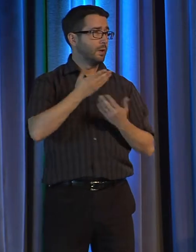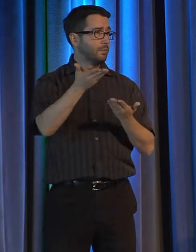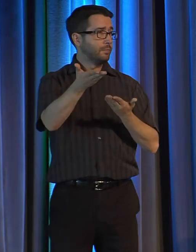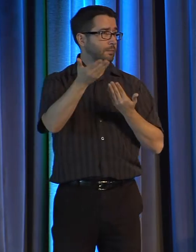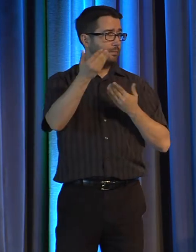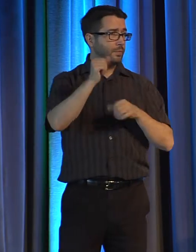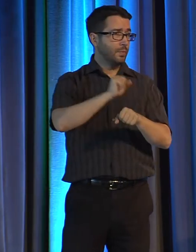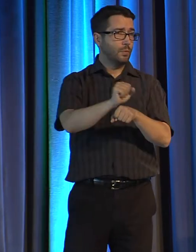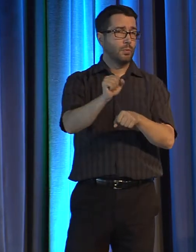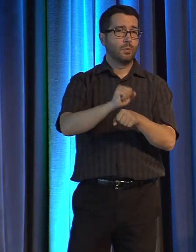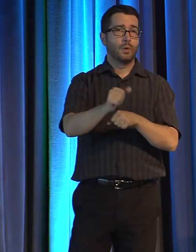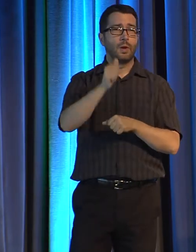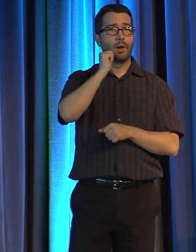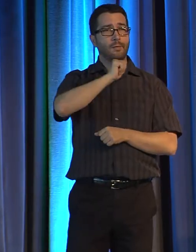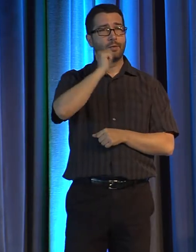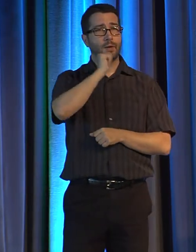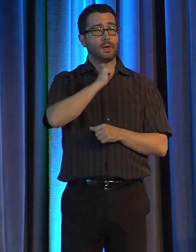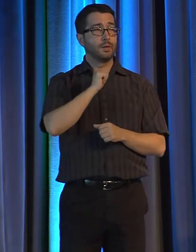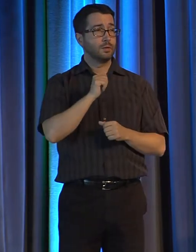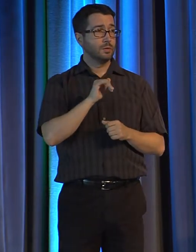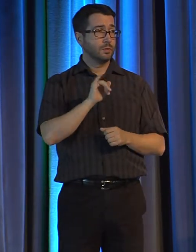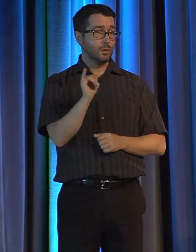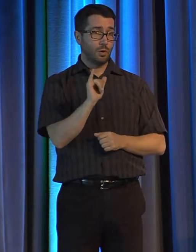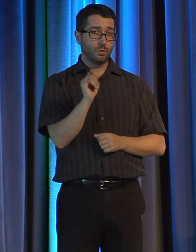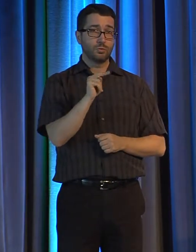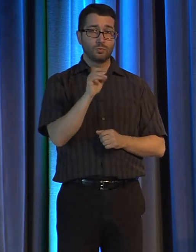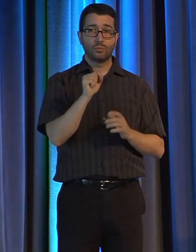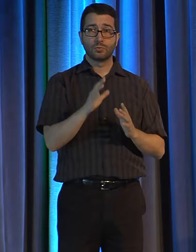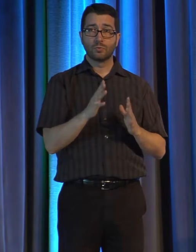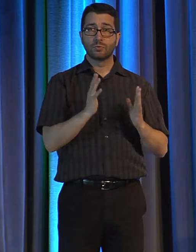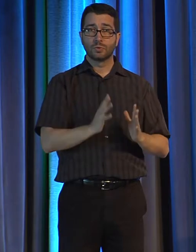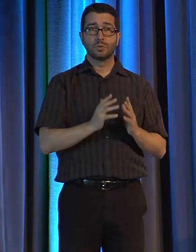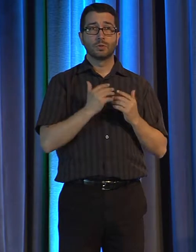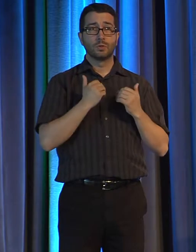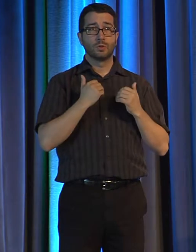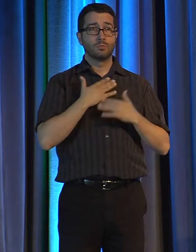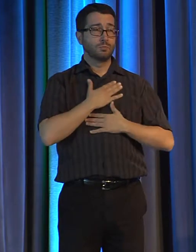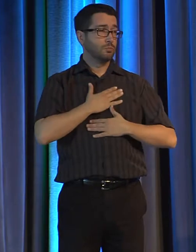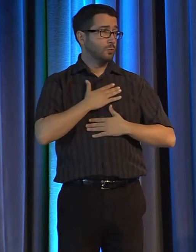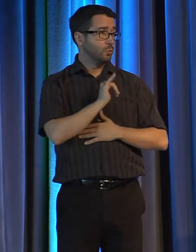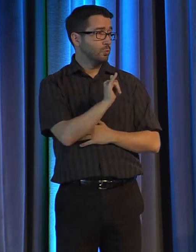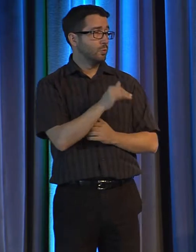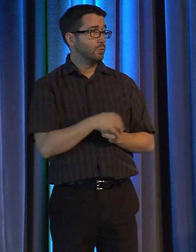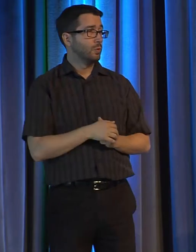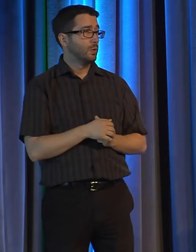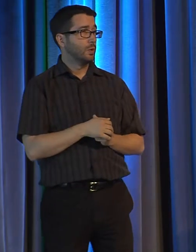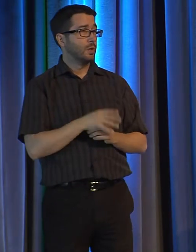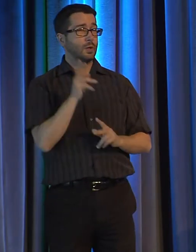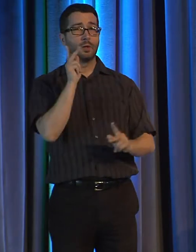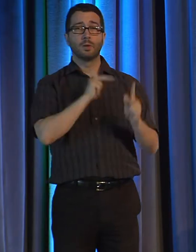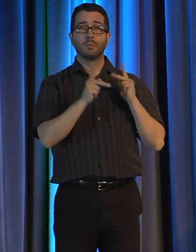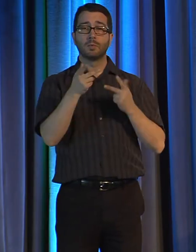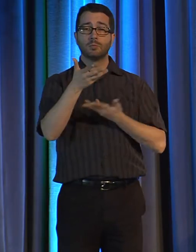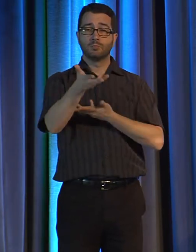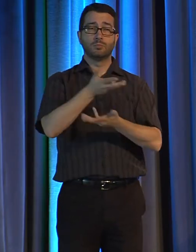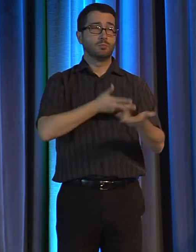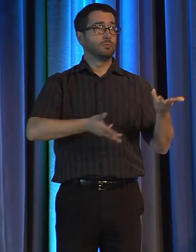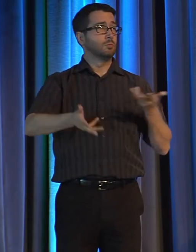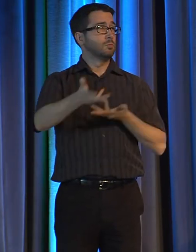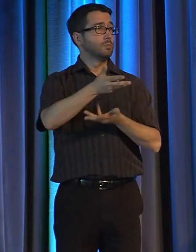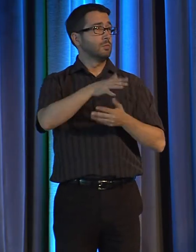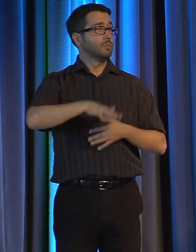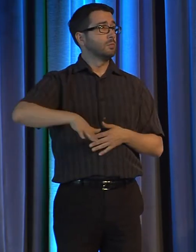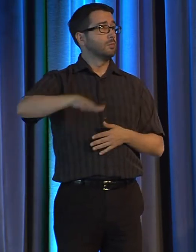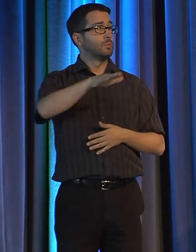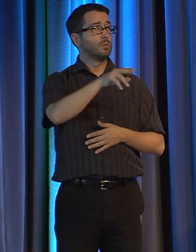day. So too do all Nova Scotians. The individuals, families, and communities we serve have an important perspective, and we